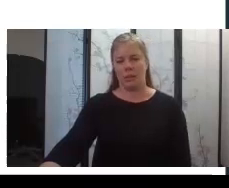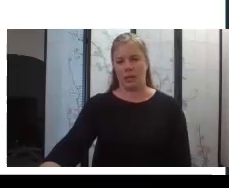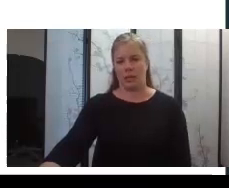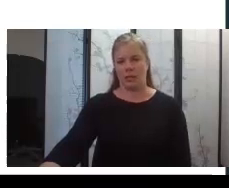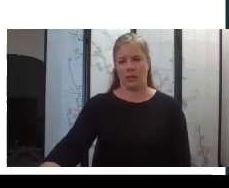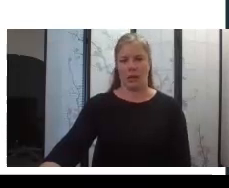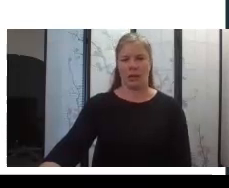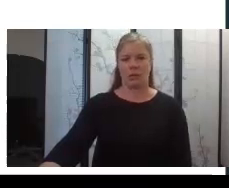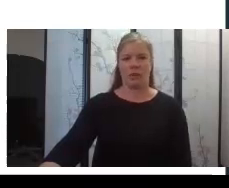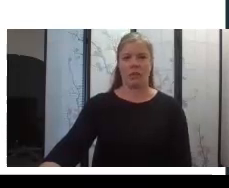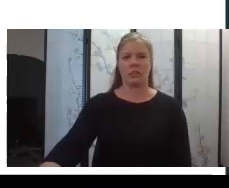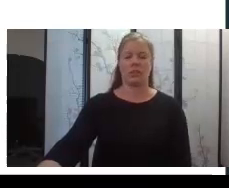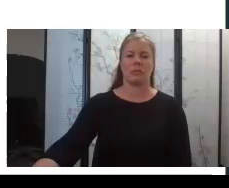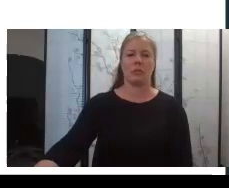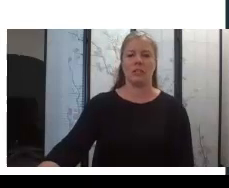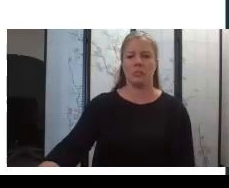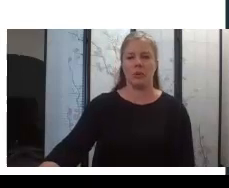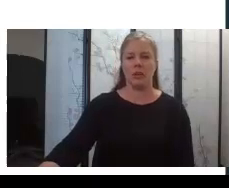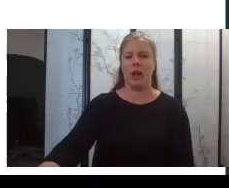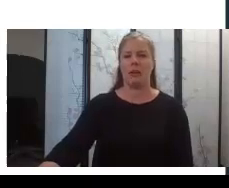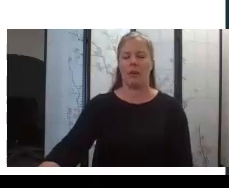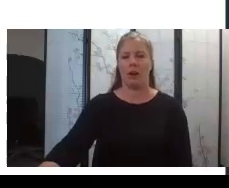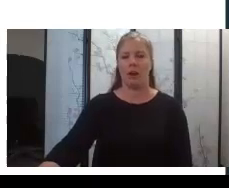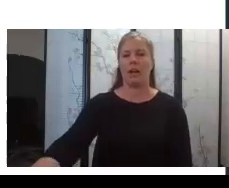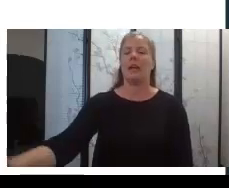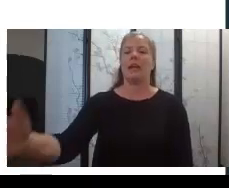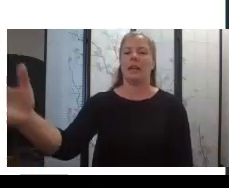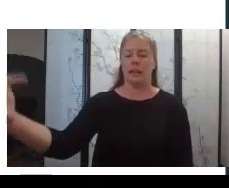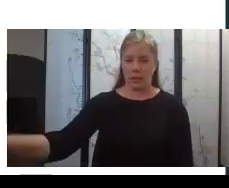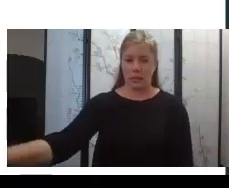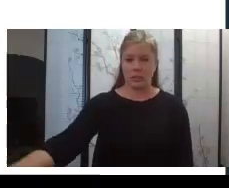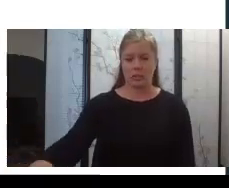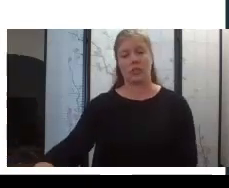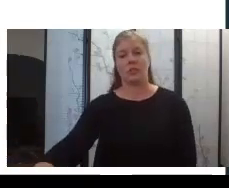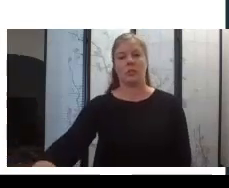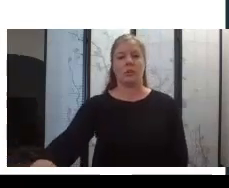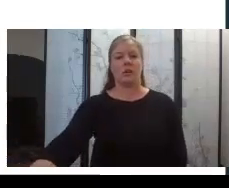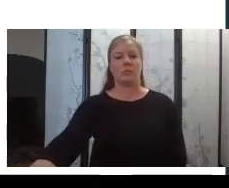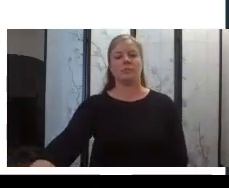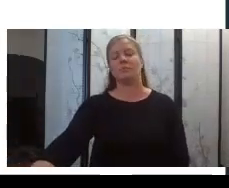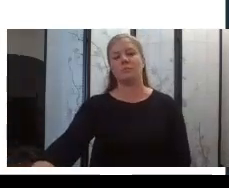object being the mat over here. So that's pretty typical of our English